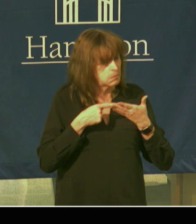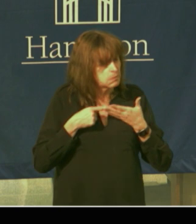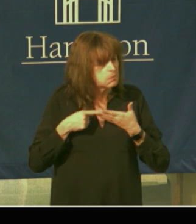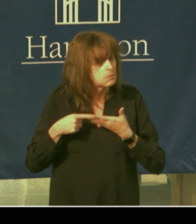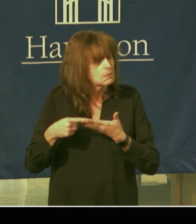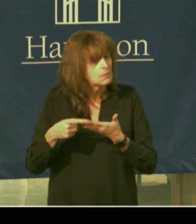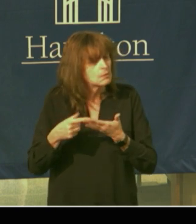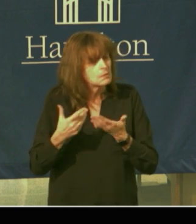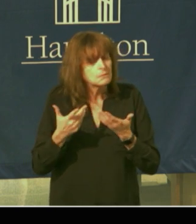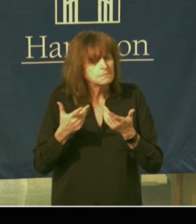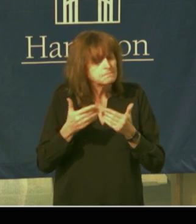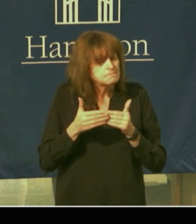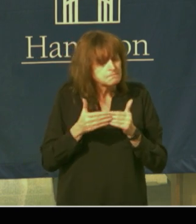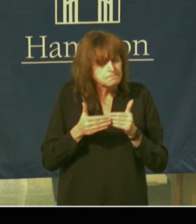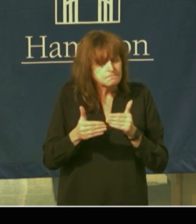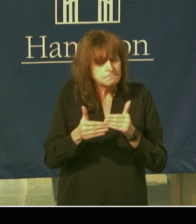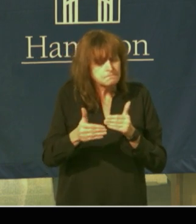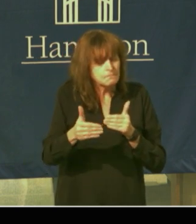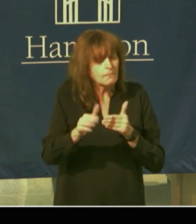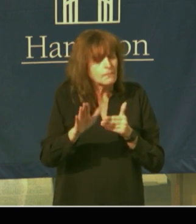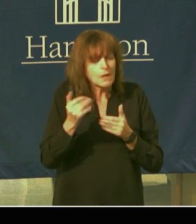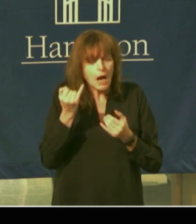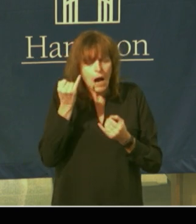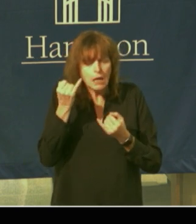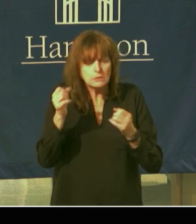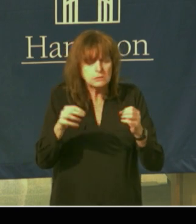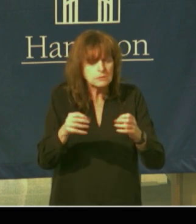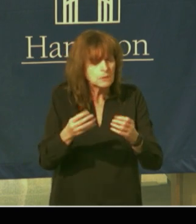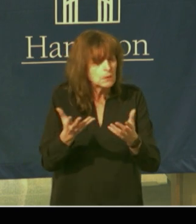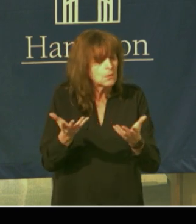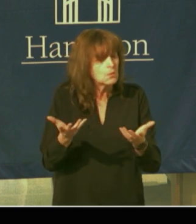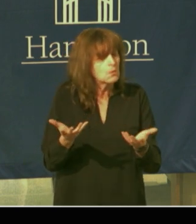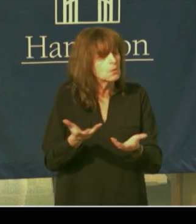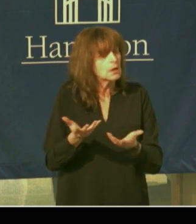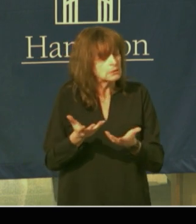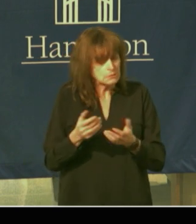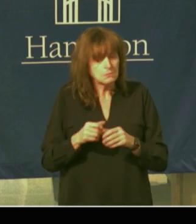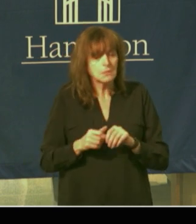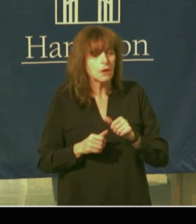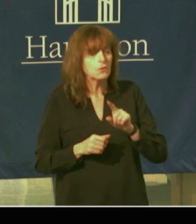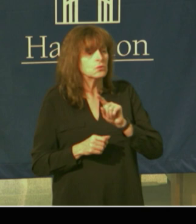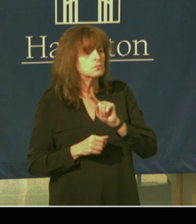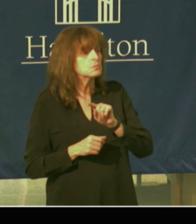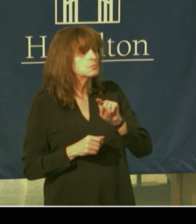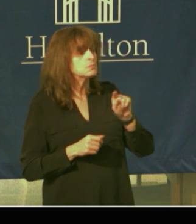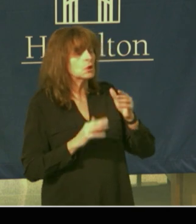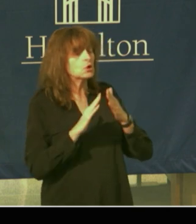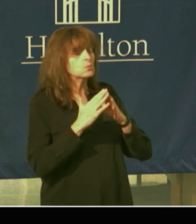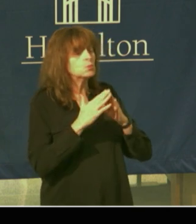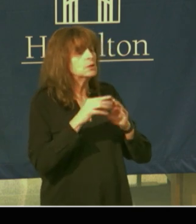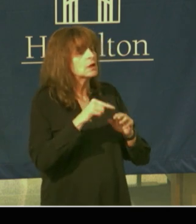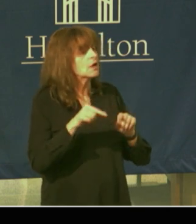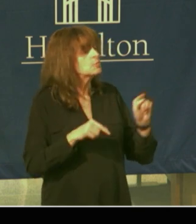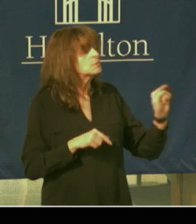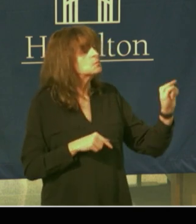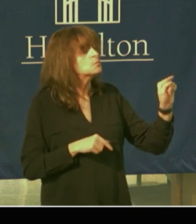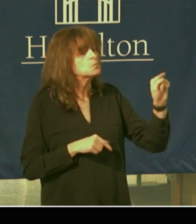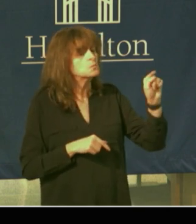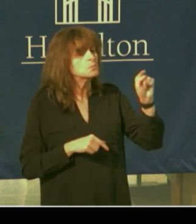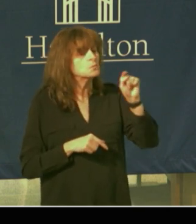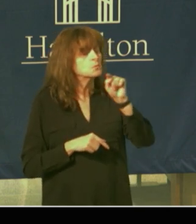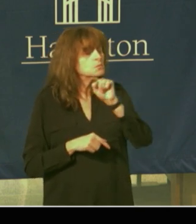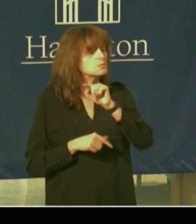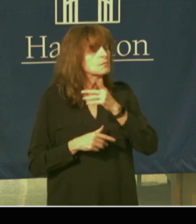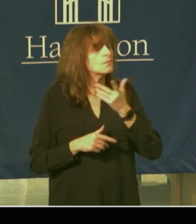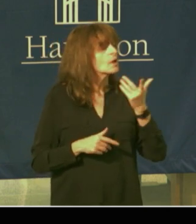days, and getting some feedback from municipalities in terms of what do we need, you know, how fast can we get it to you. And so I